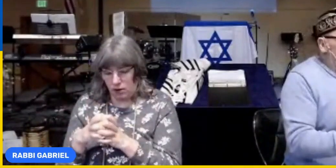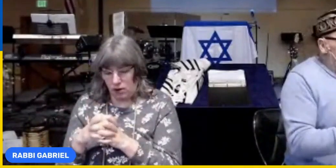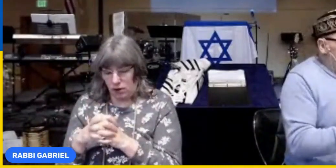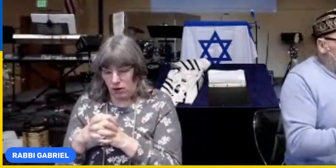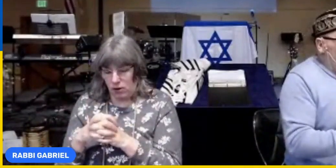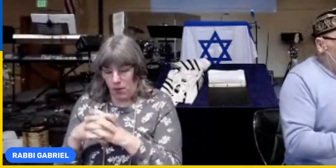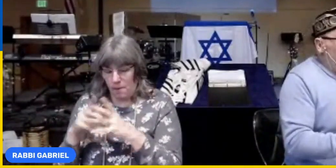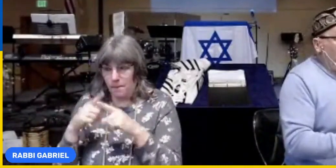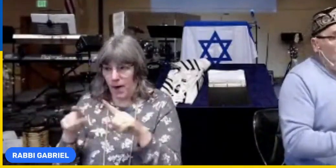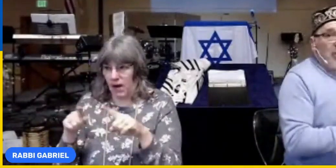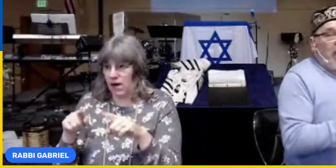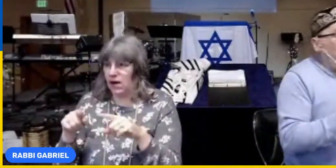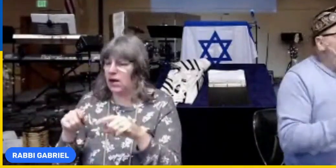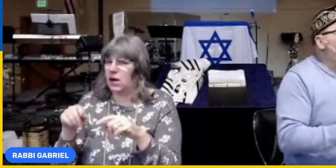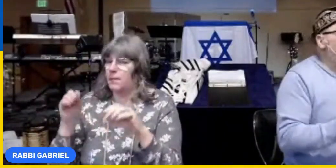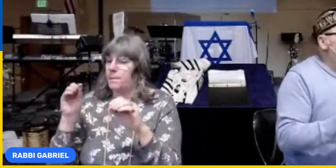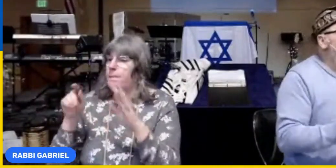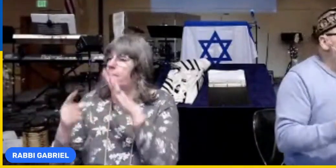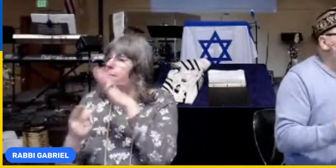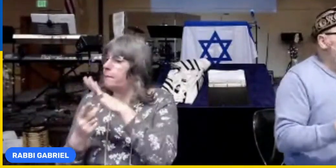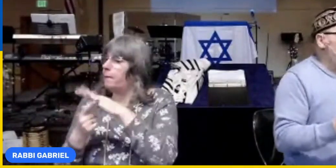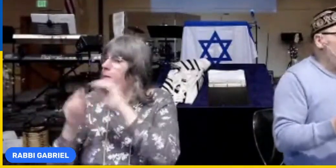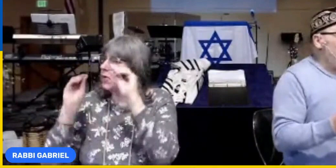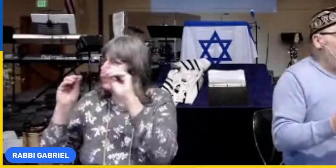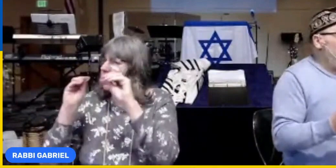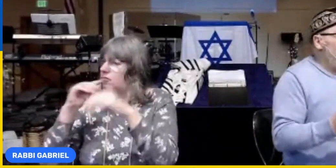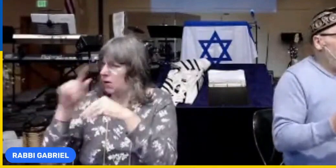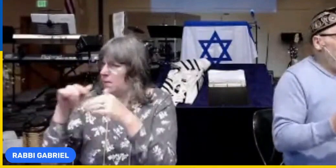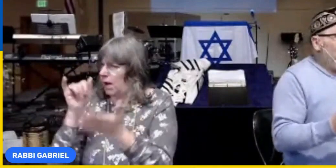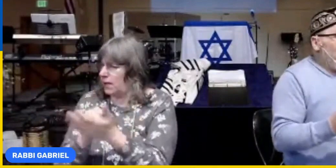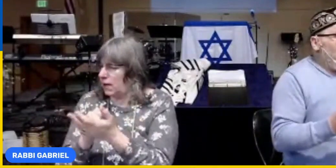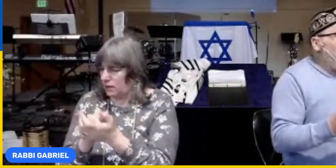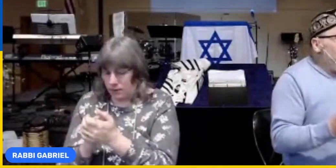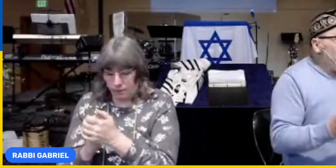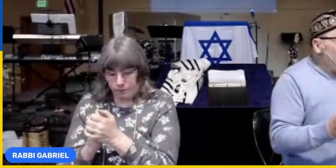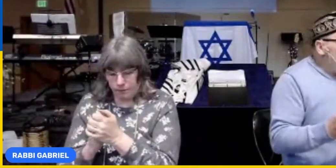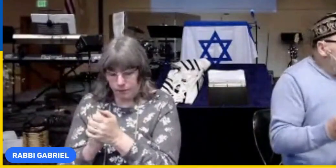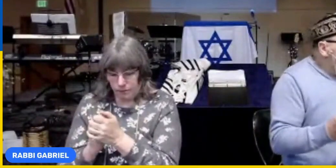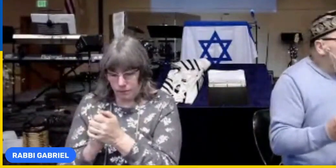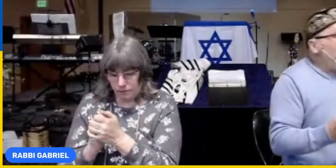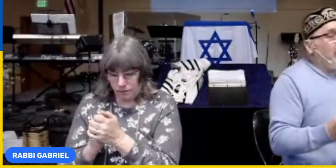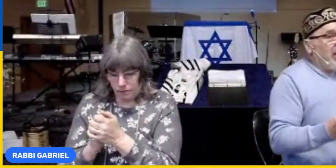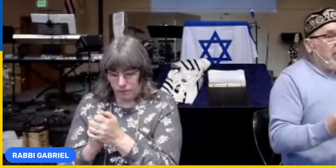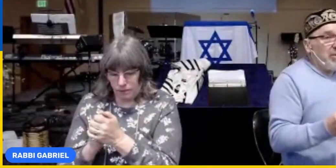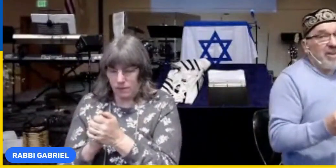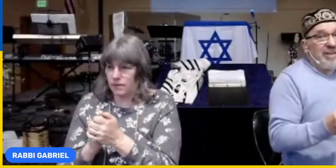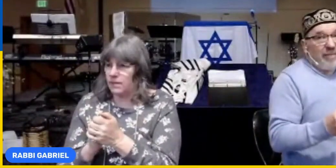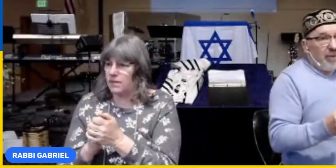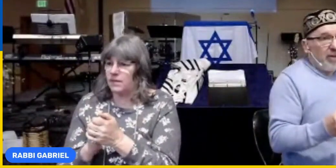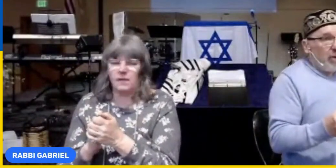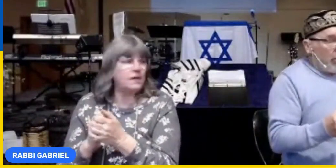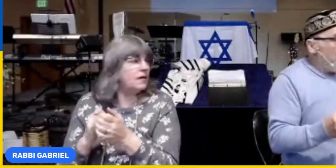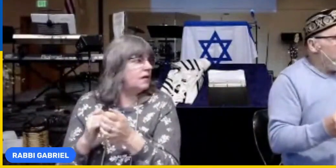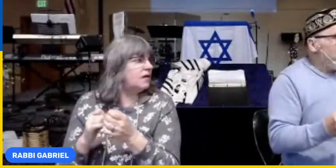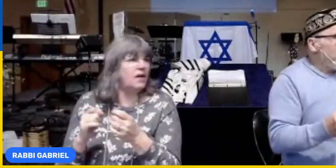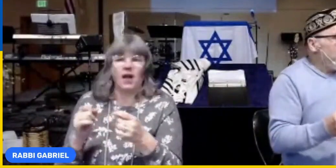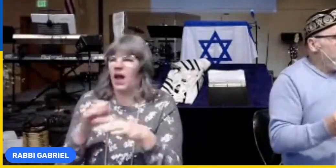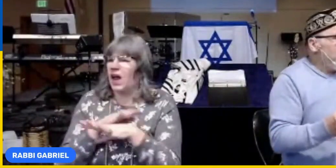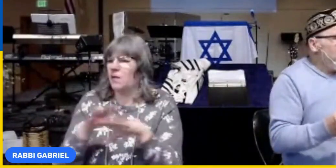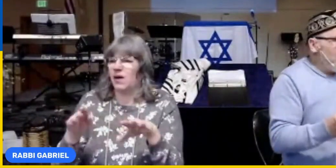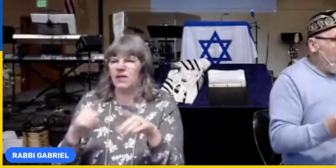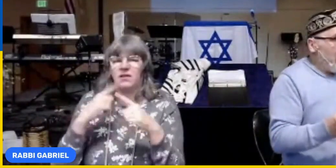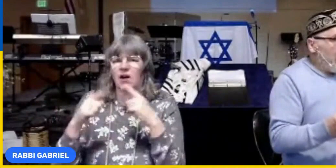what he was after in 1 Corinthians 5 was not so much about somebody, there was somebody who did something a